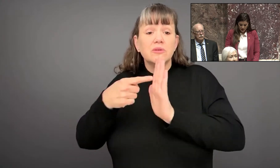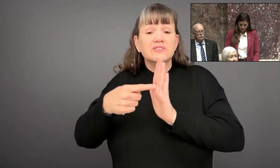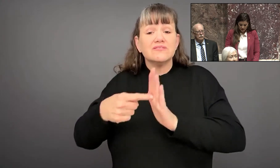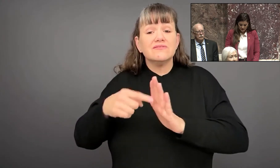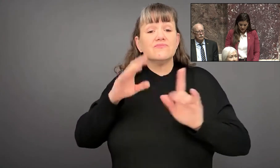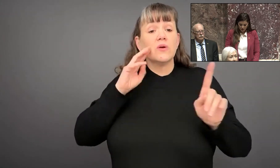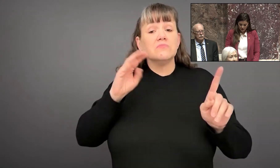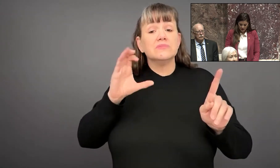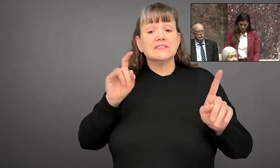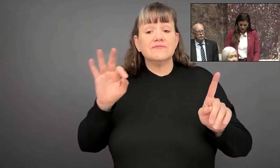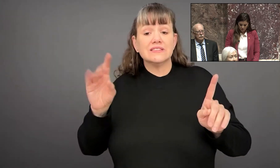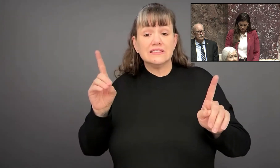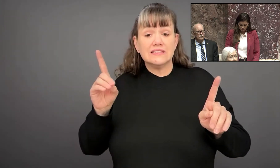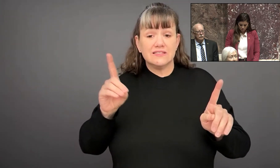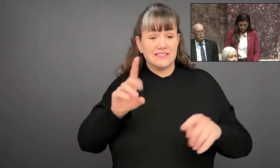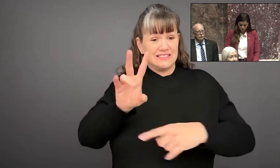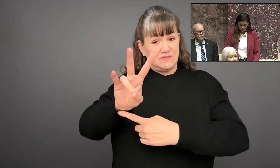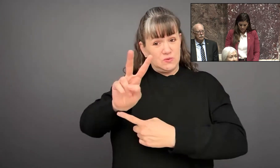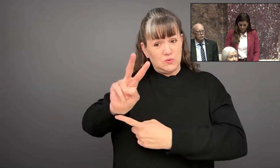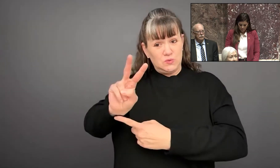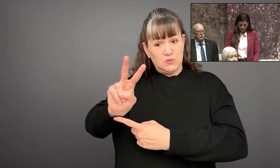Chantal's family is here in the gallery.